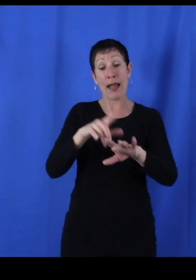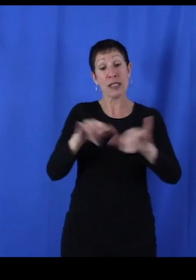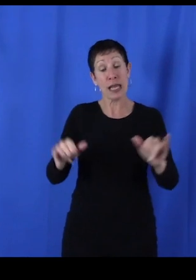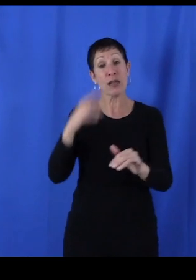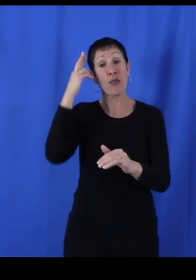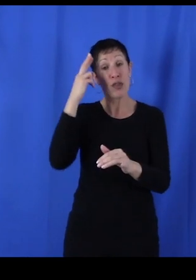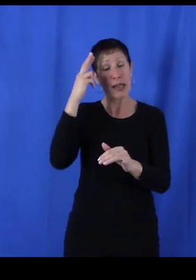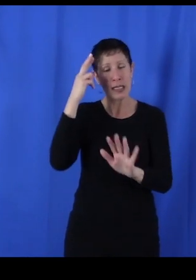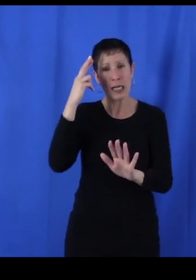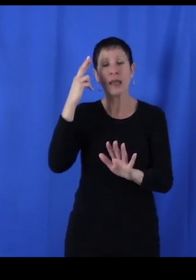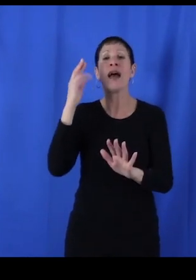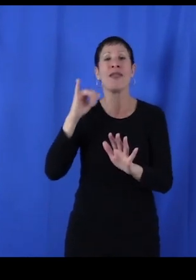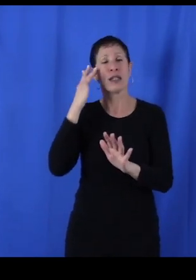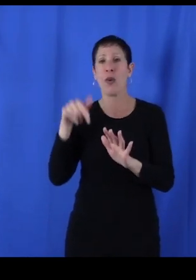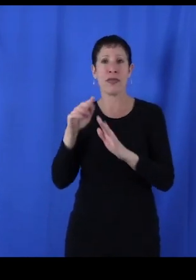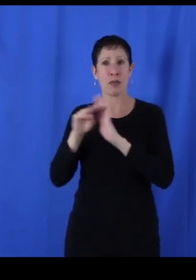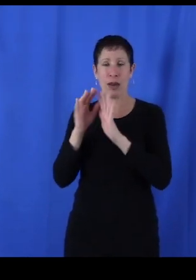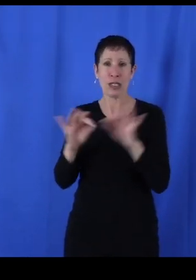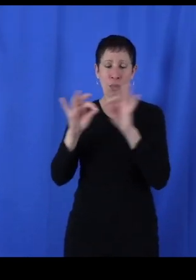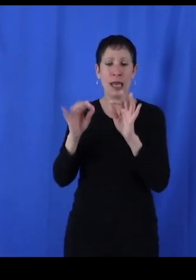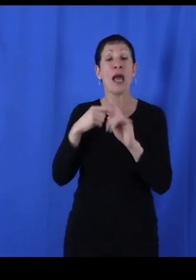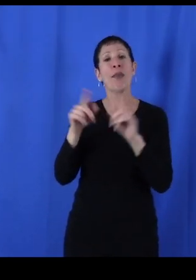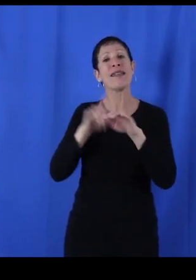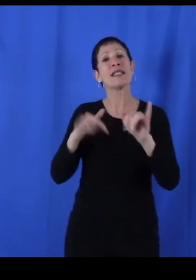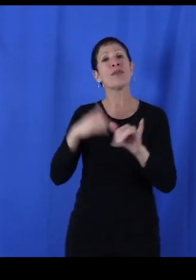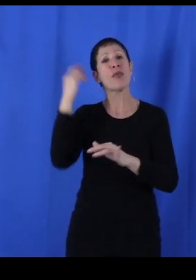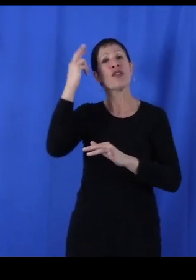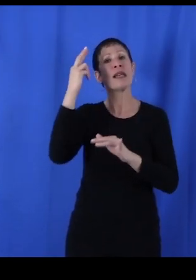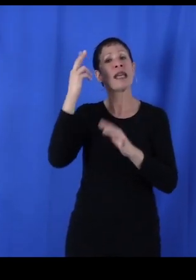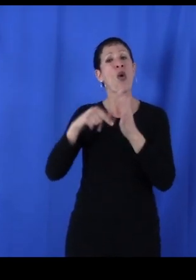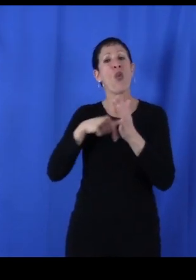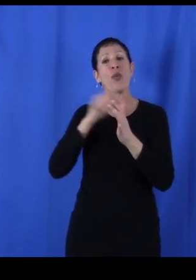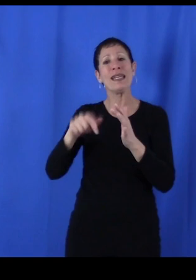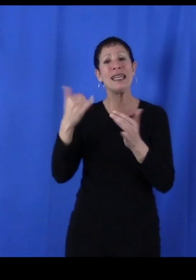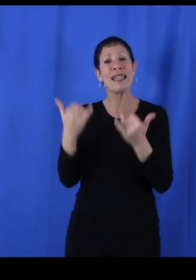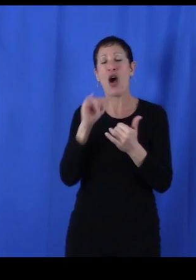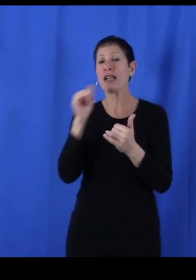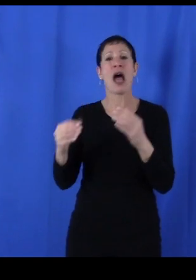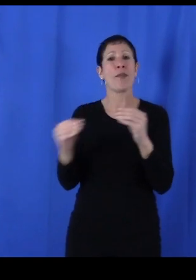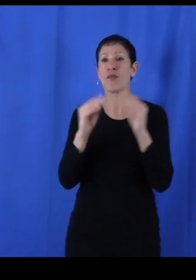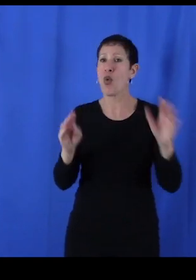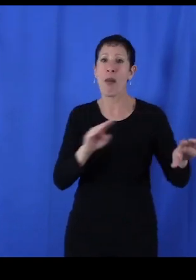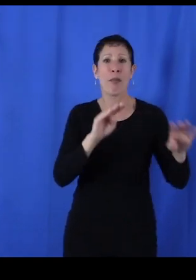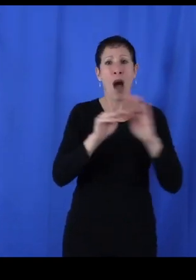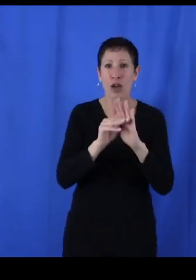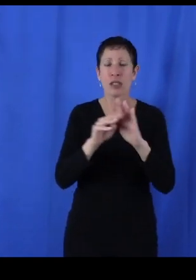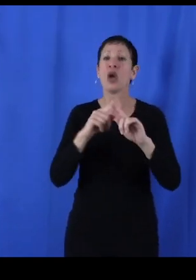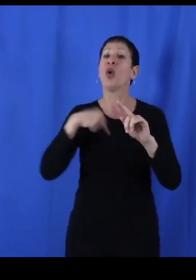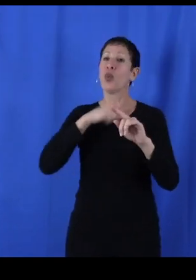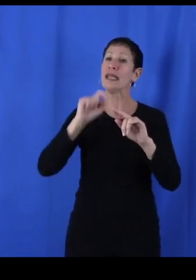realizing, and this is why global climate change models are so key, that what we need now aren't more models, what we need now are